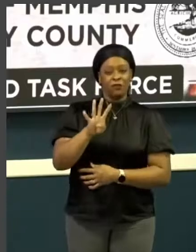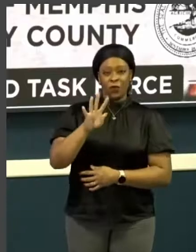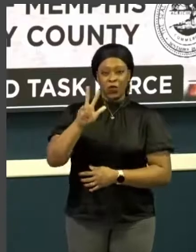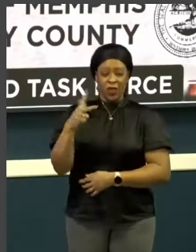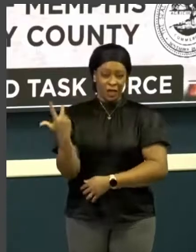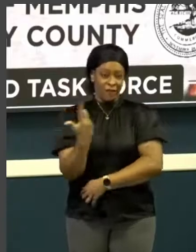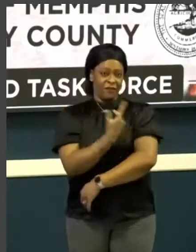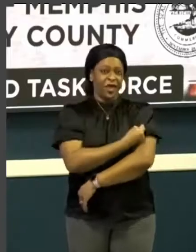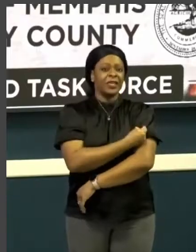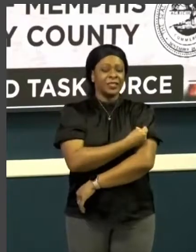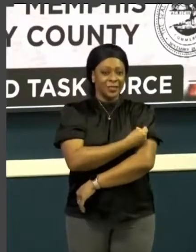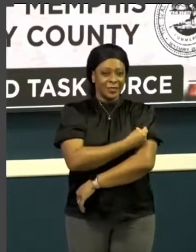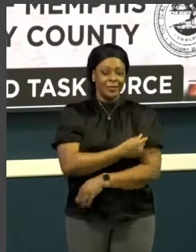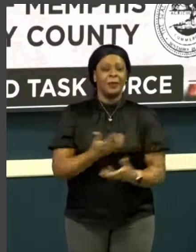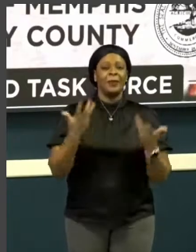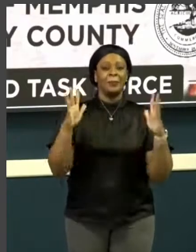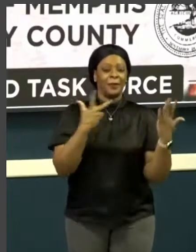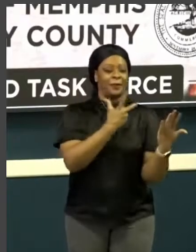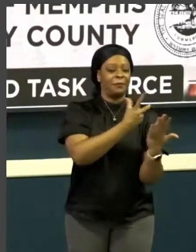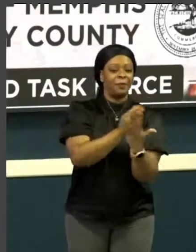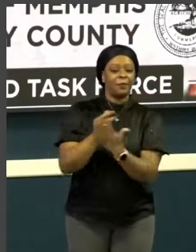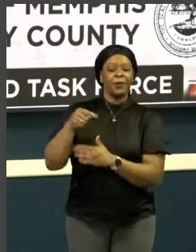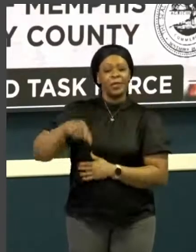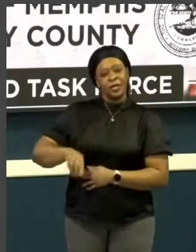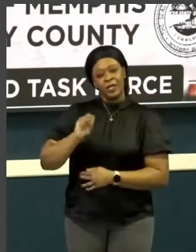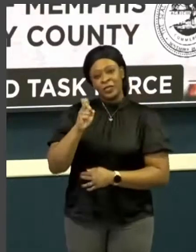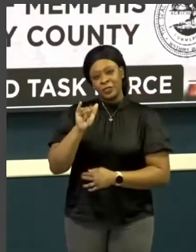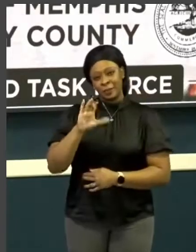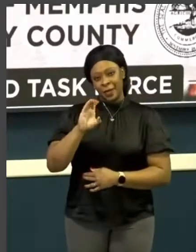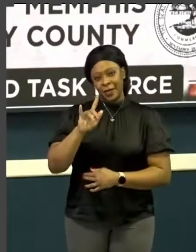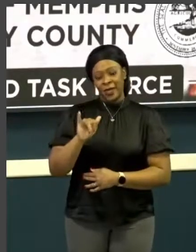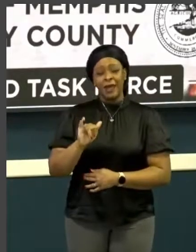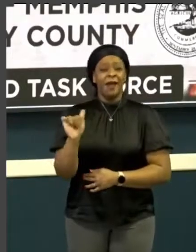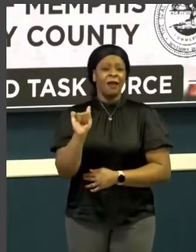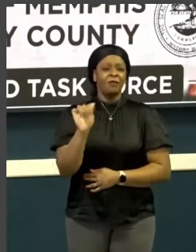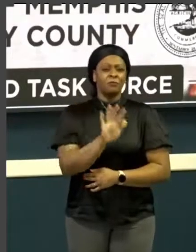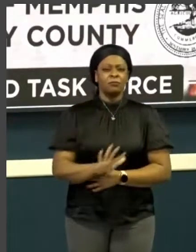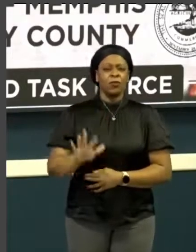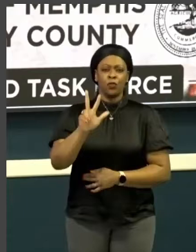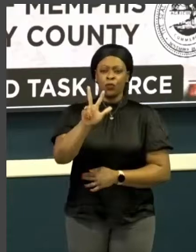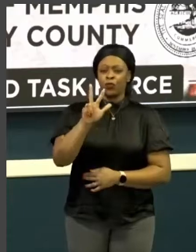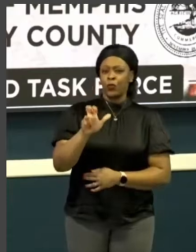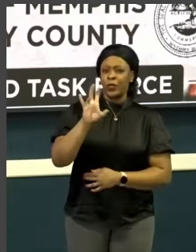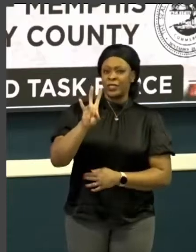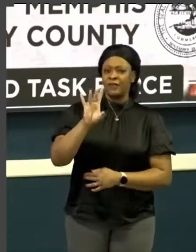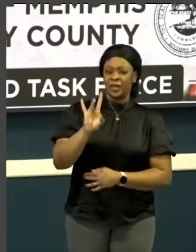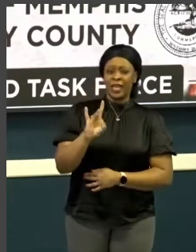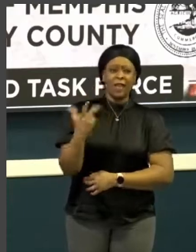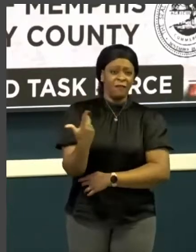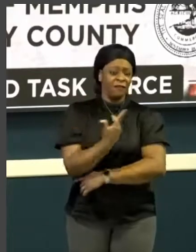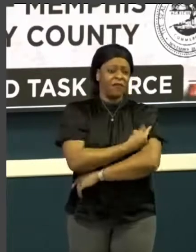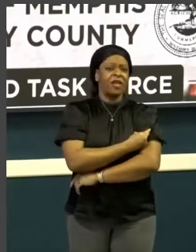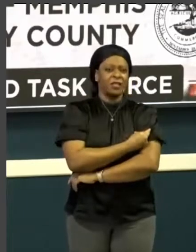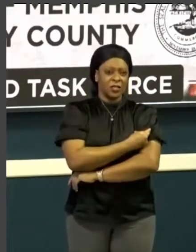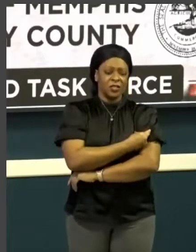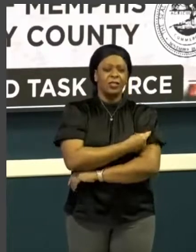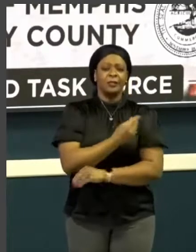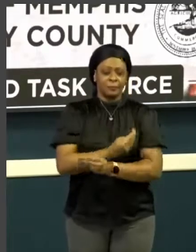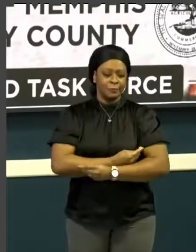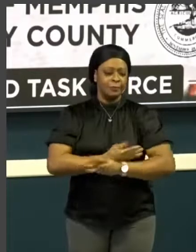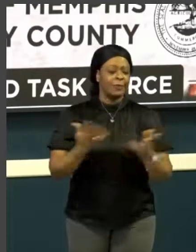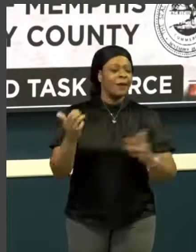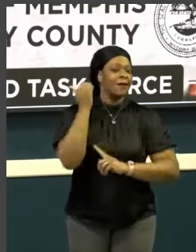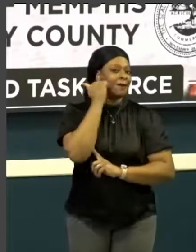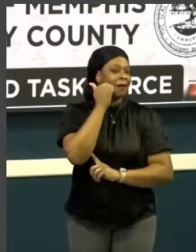2,643 vaccinations have been given in Shelby County. An average of 378 vaccinations were given